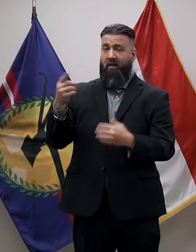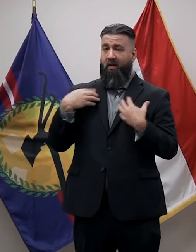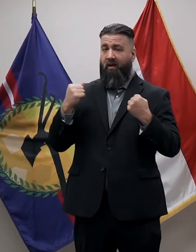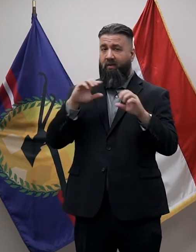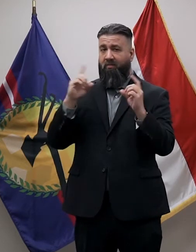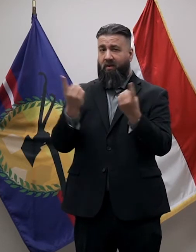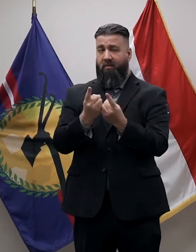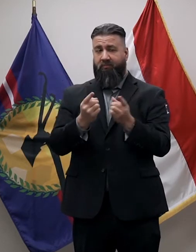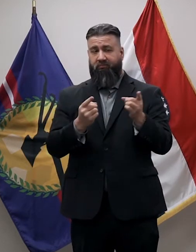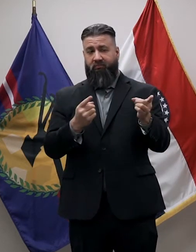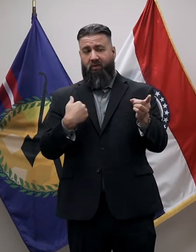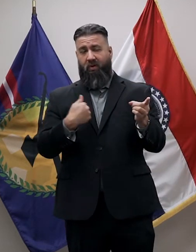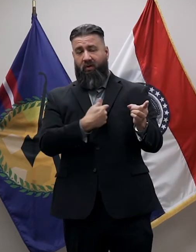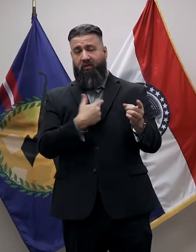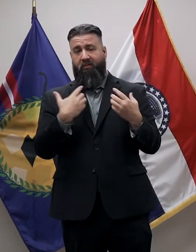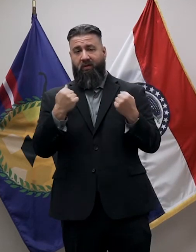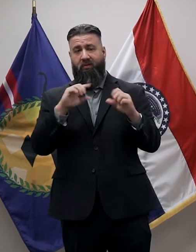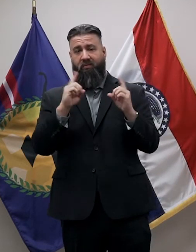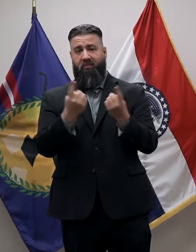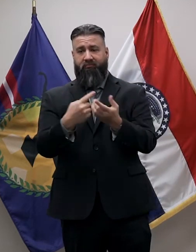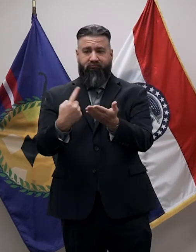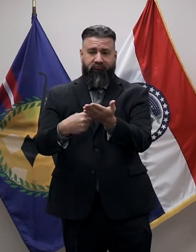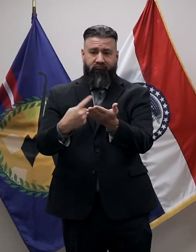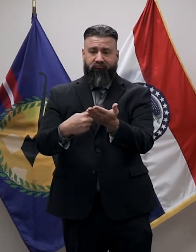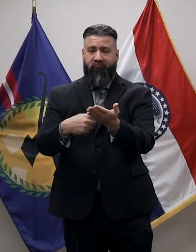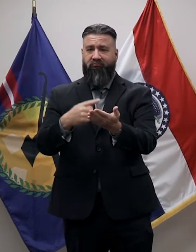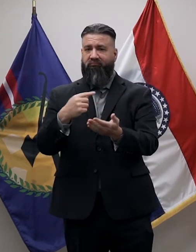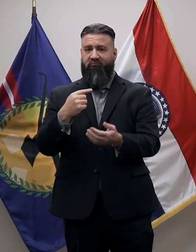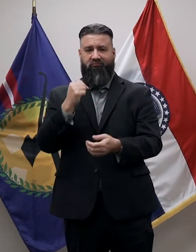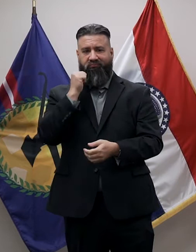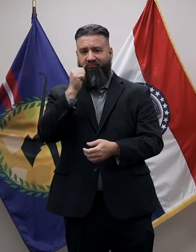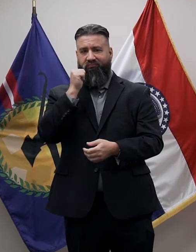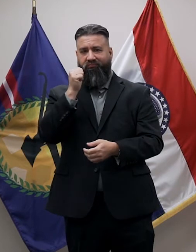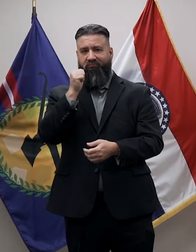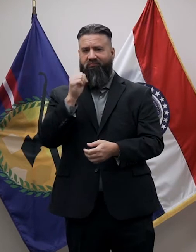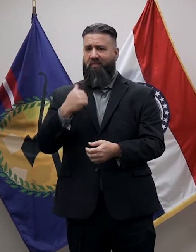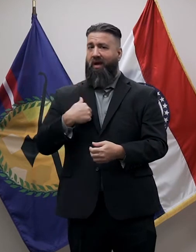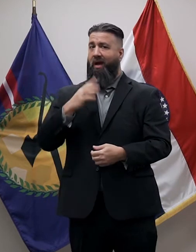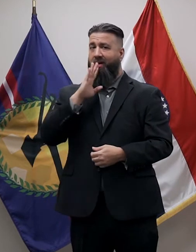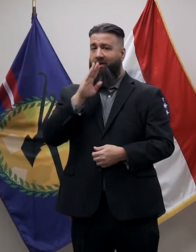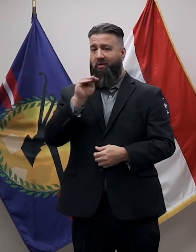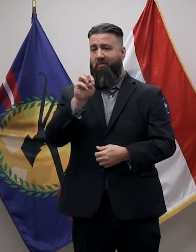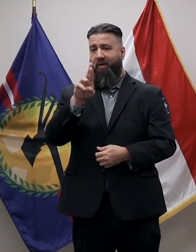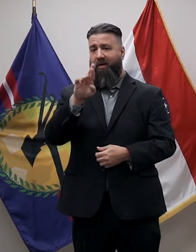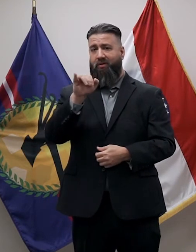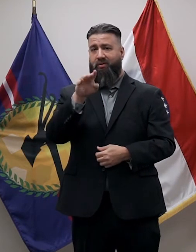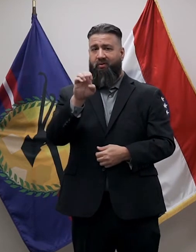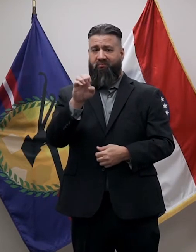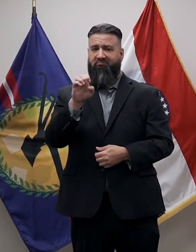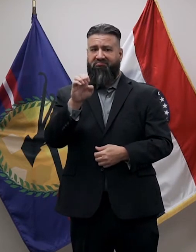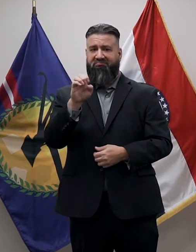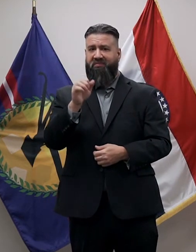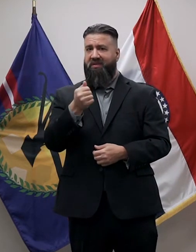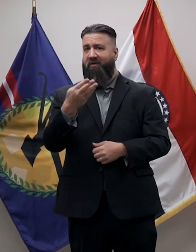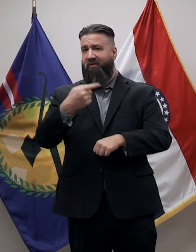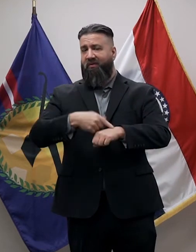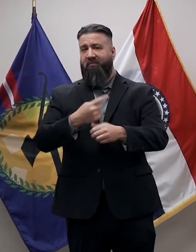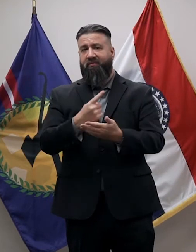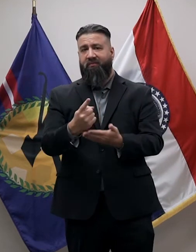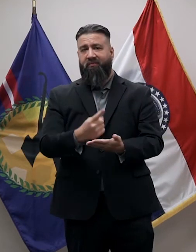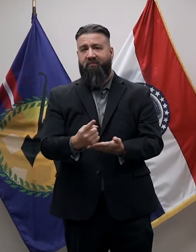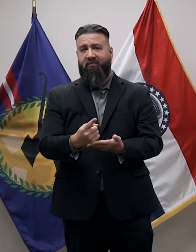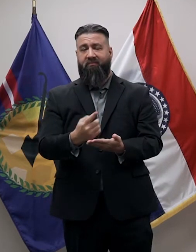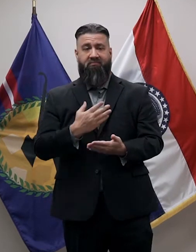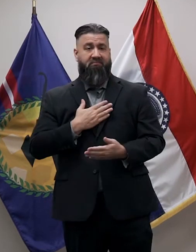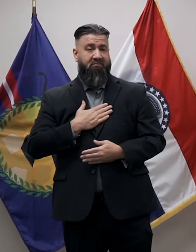basis. I talk to Mayor Jones all the time, at least once a week, sometimes several times a week. It's my